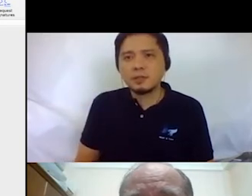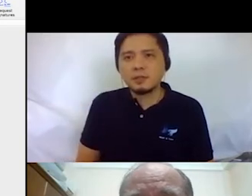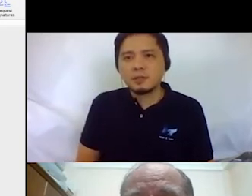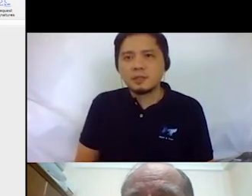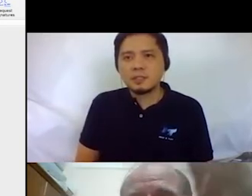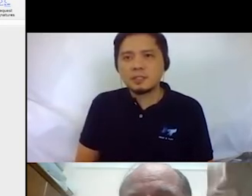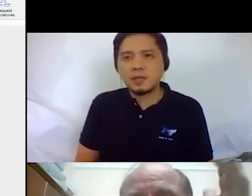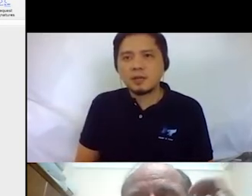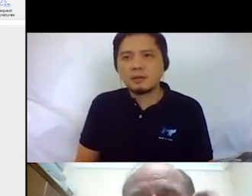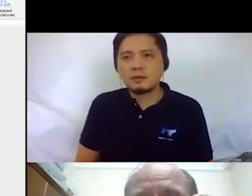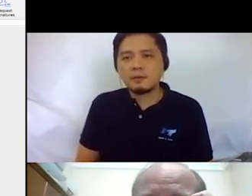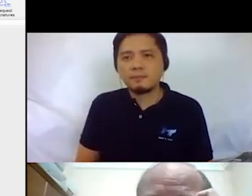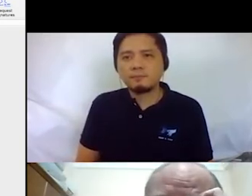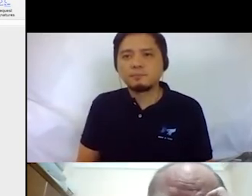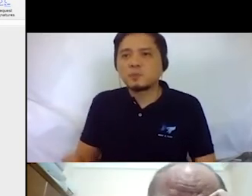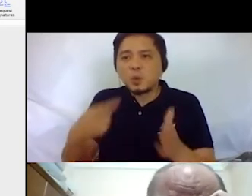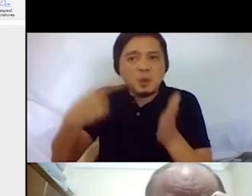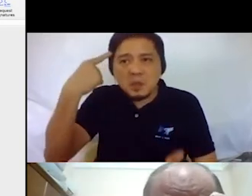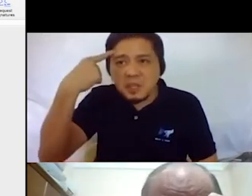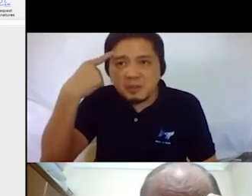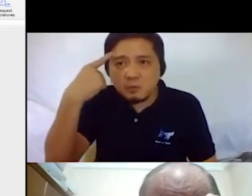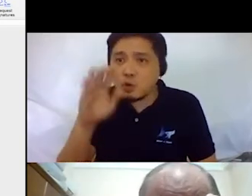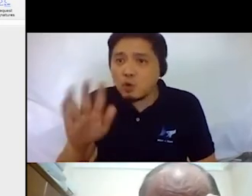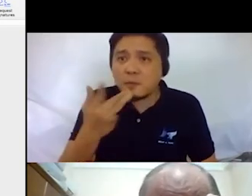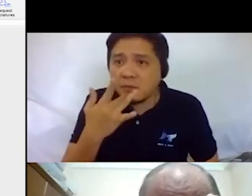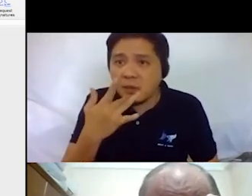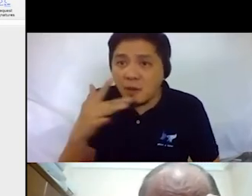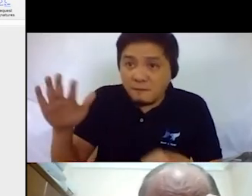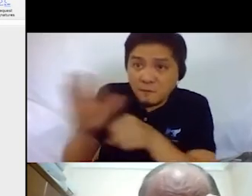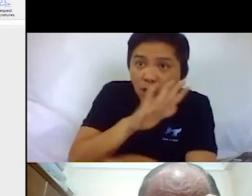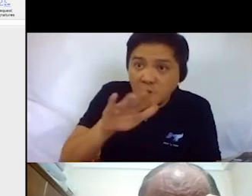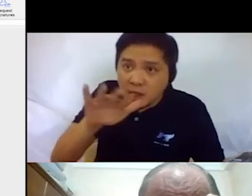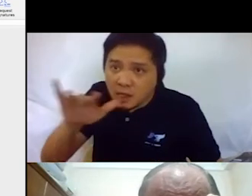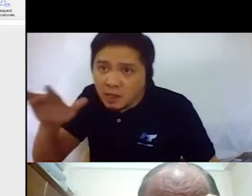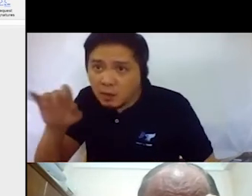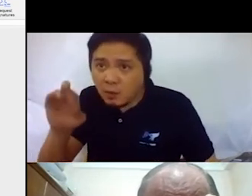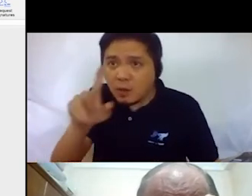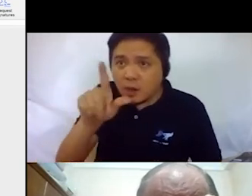or Well, is this okay? what do you think? What do you all think?